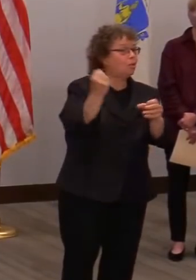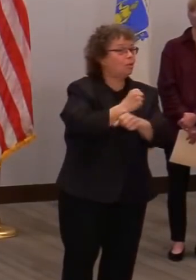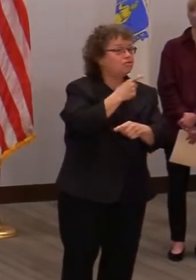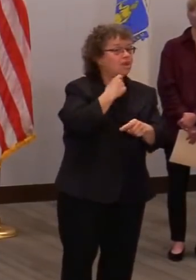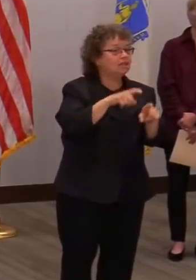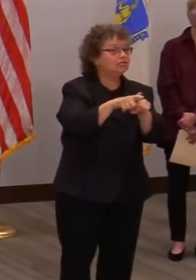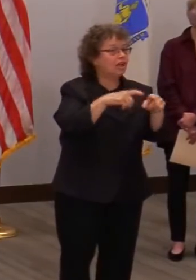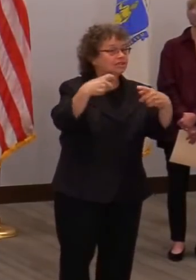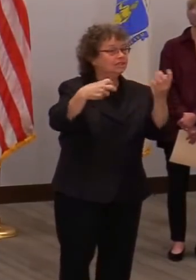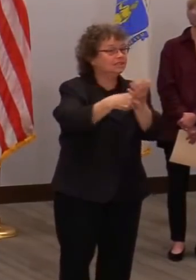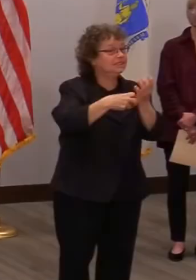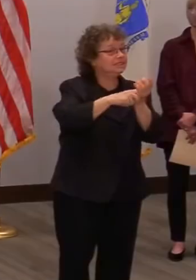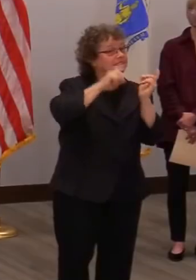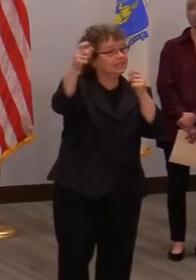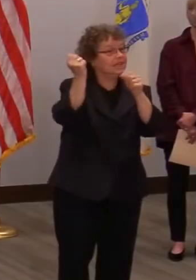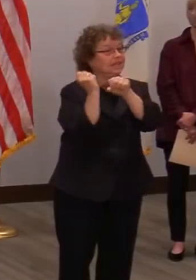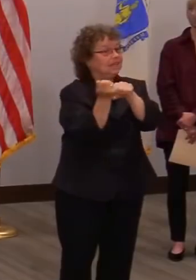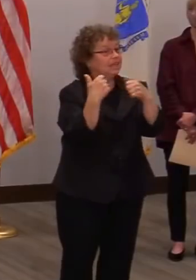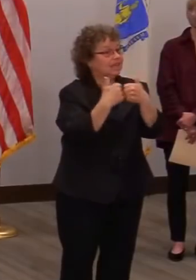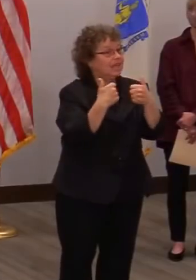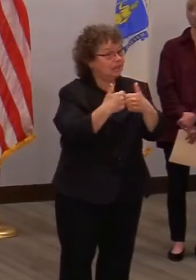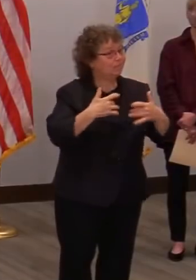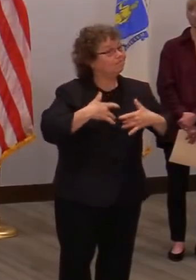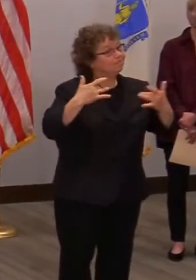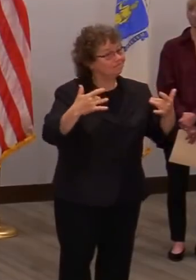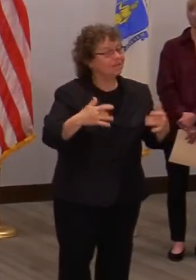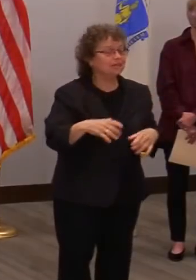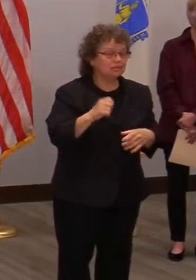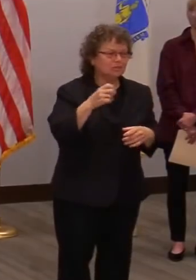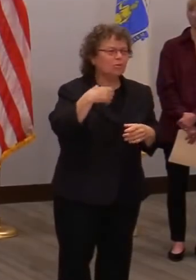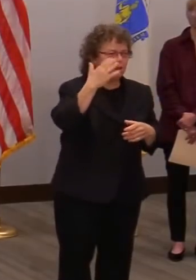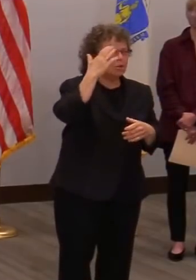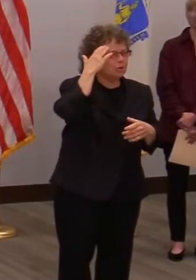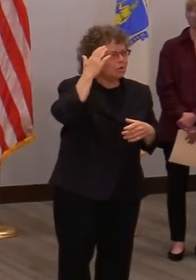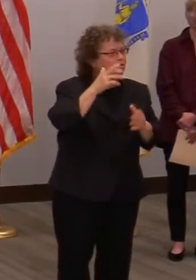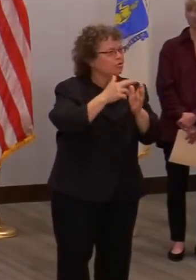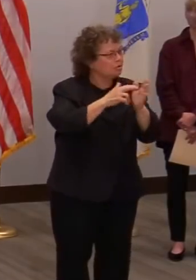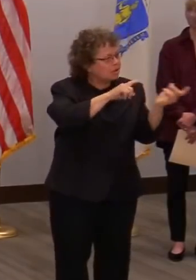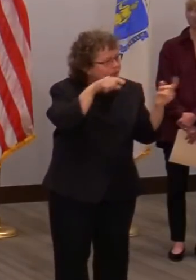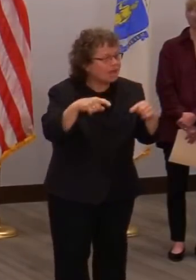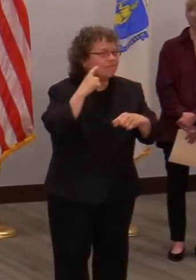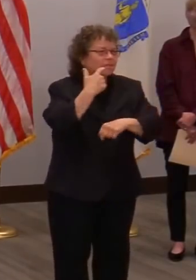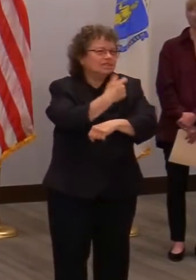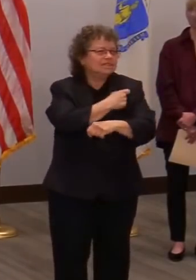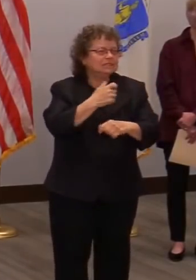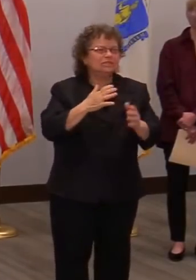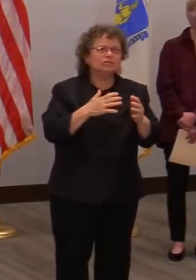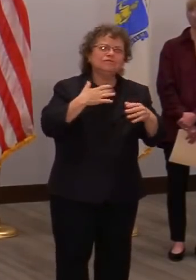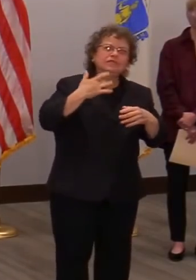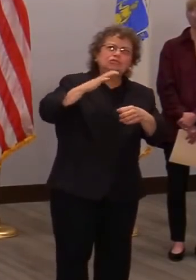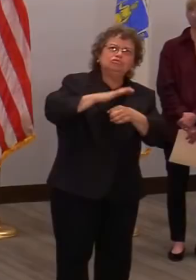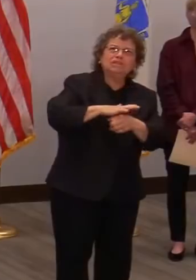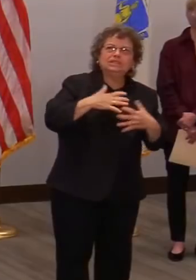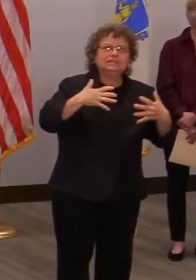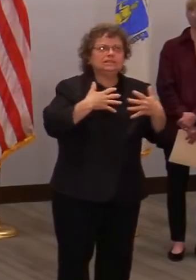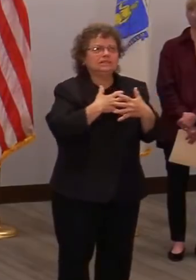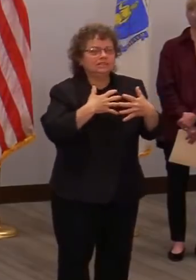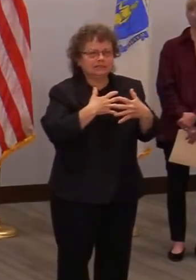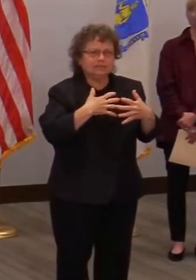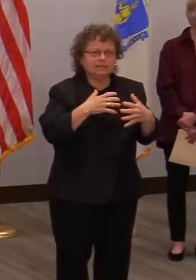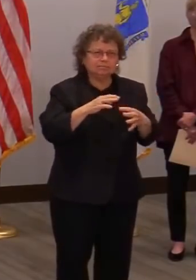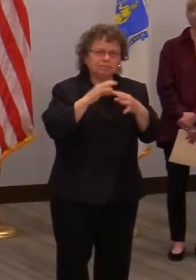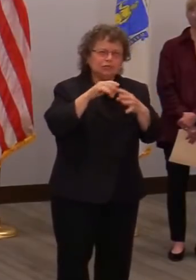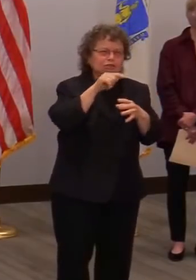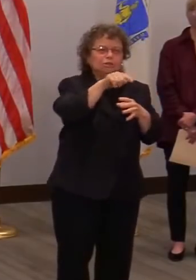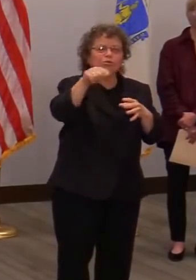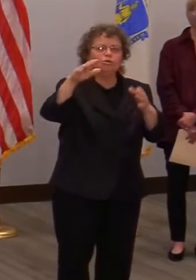understand the vaccination process can sometimes be stressful for some individuals, especially those who come from communities that have been hit hard by